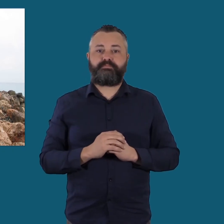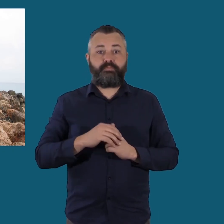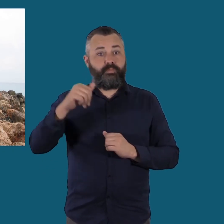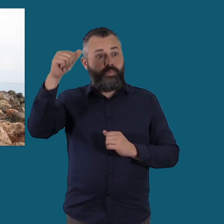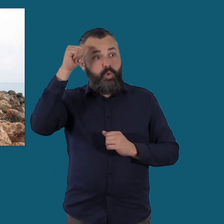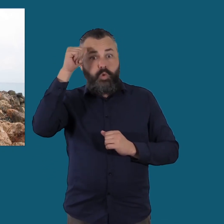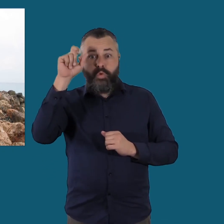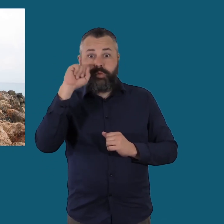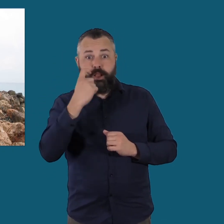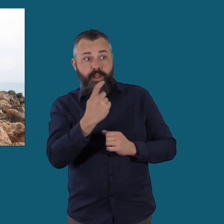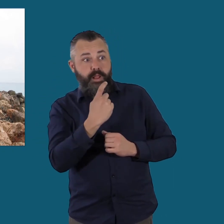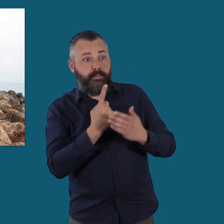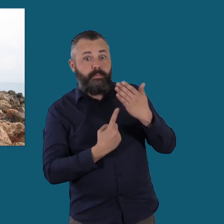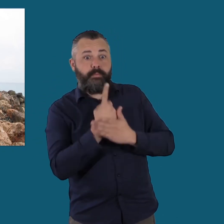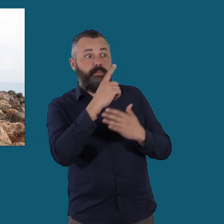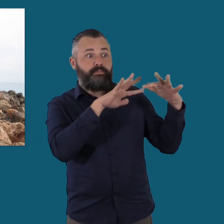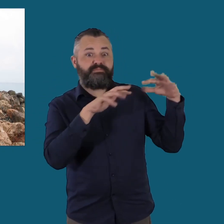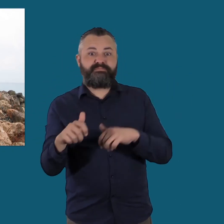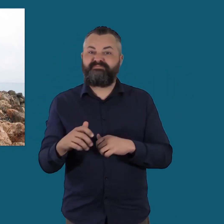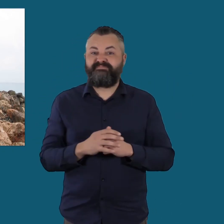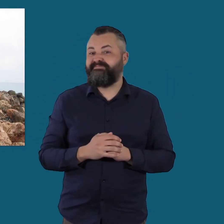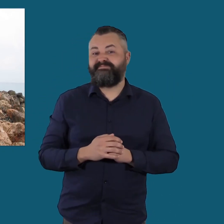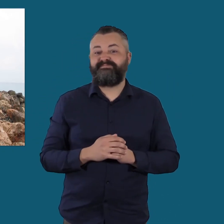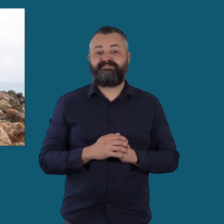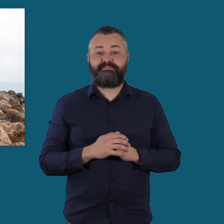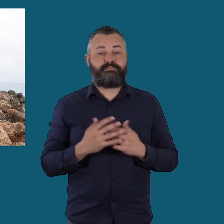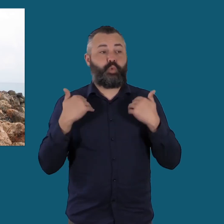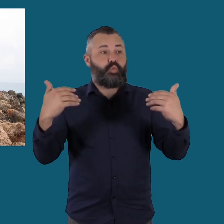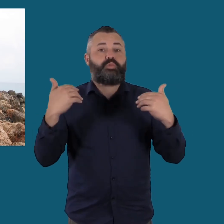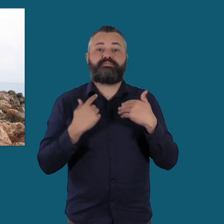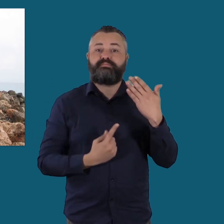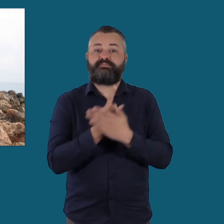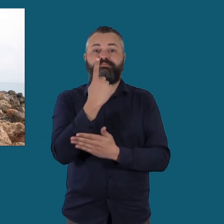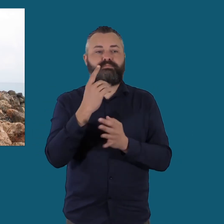There is no warning mechanism for landslides, making them a significant danger to the general public.